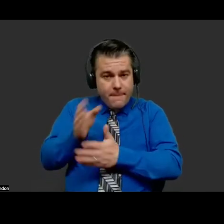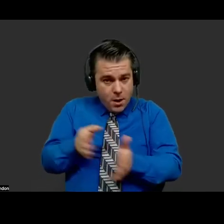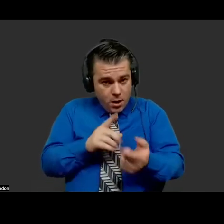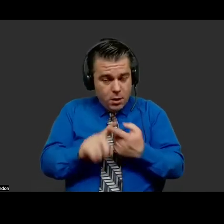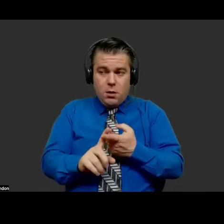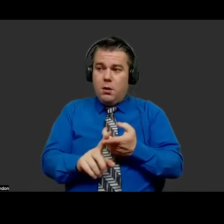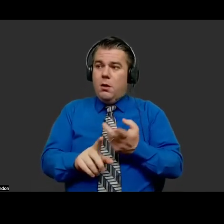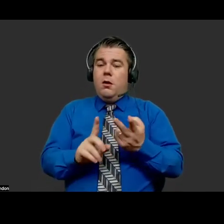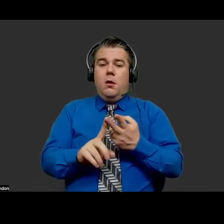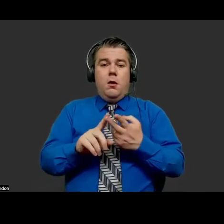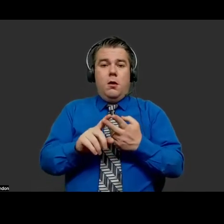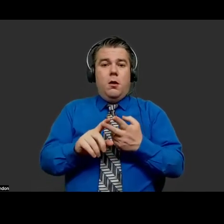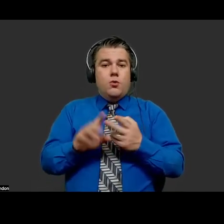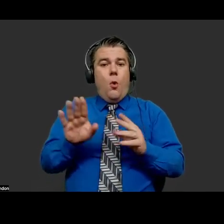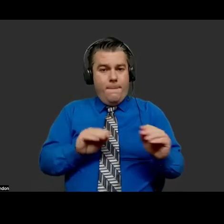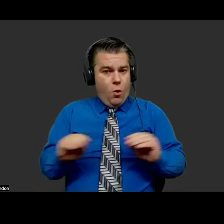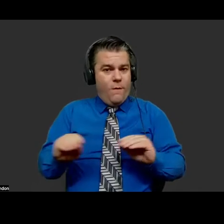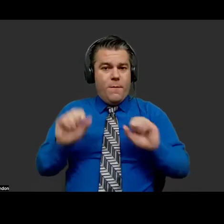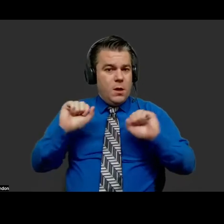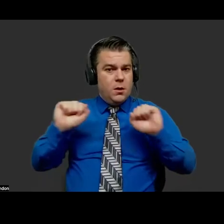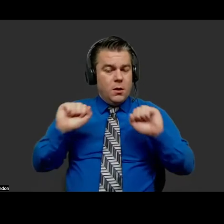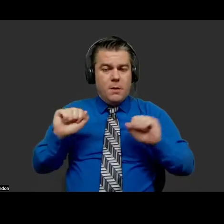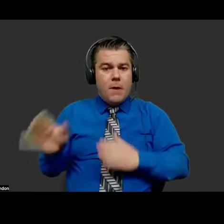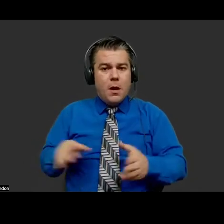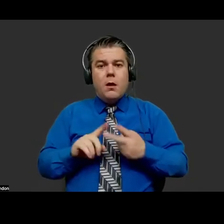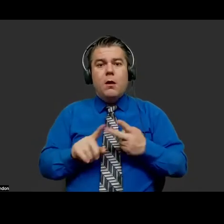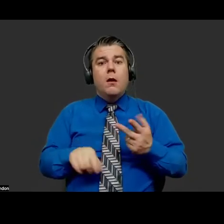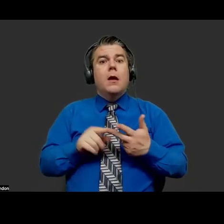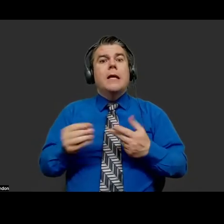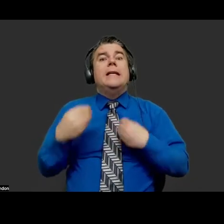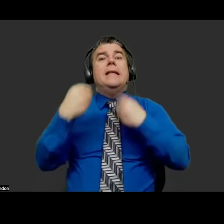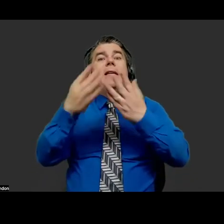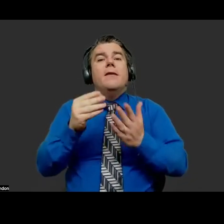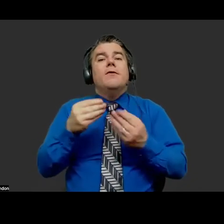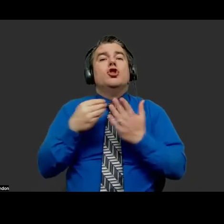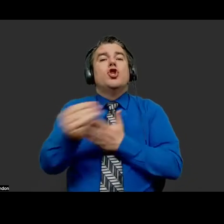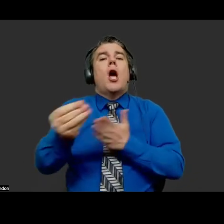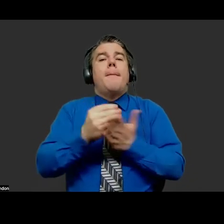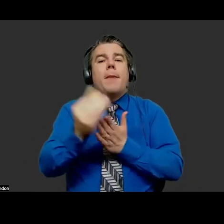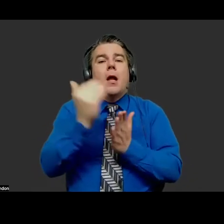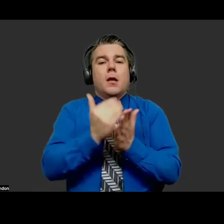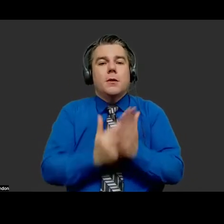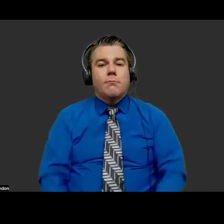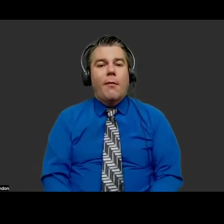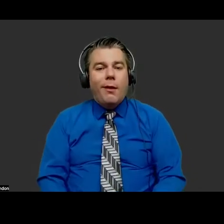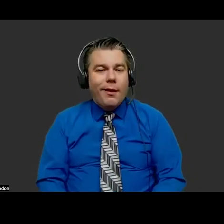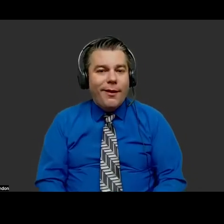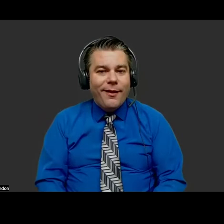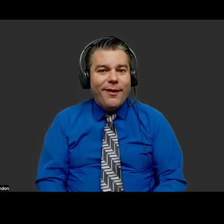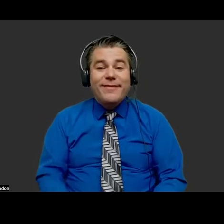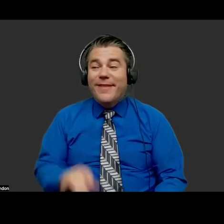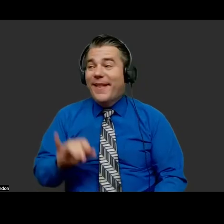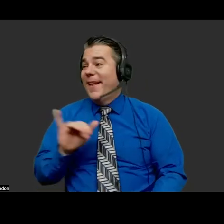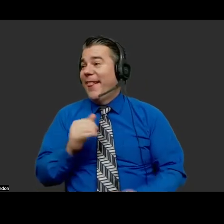and your movement plan, it gives you your shopping list. That is like a lifesaver for me.